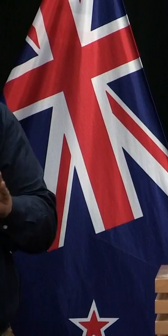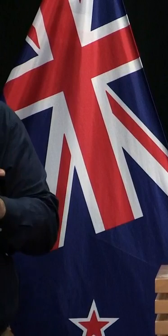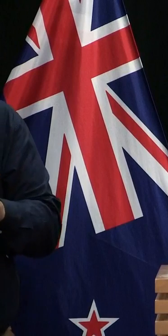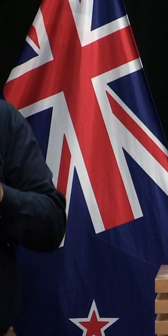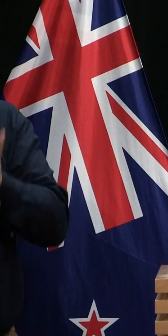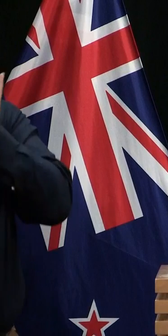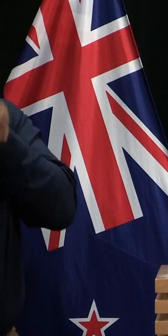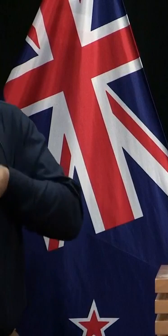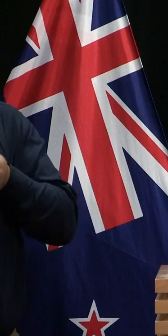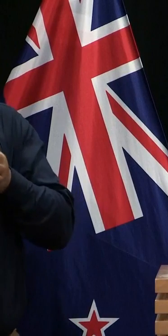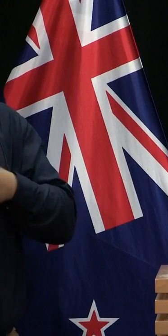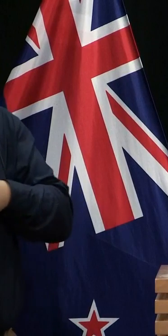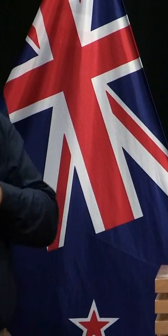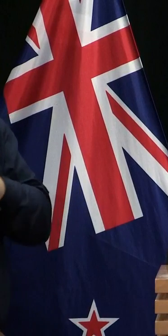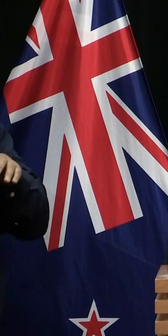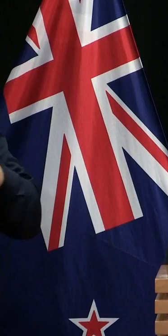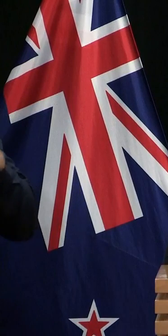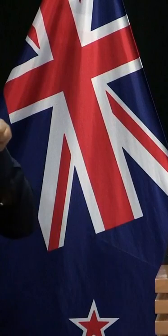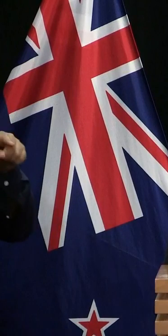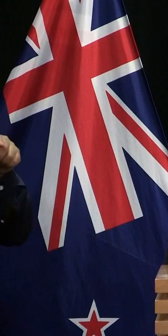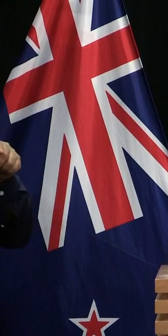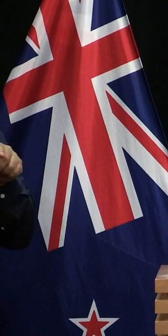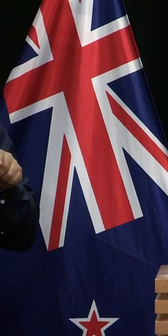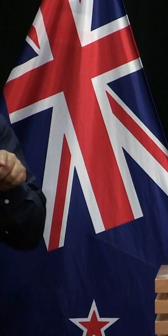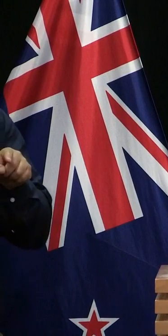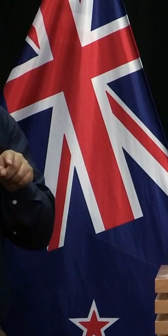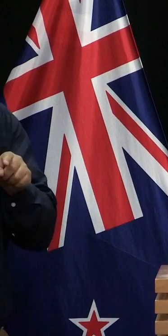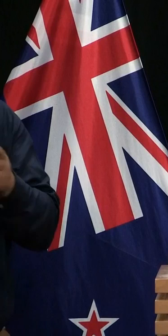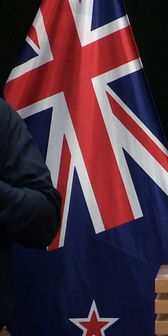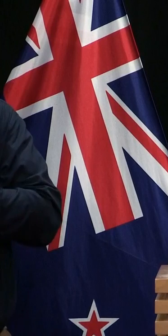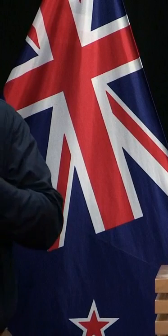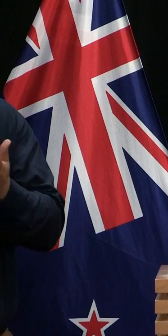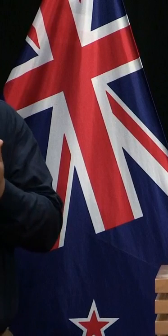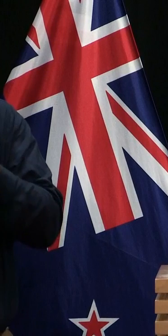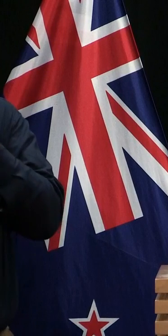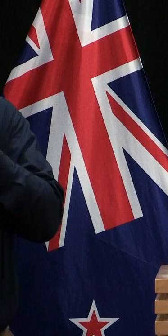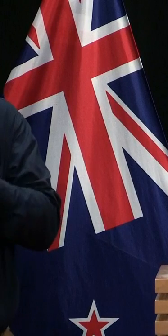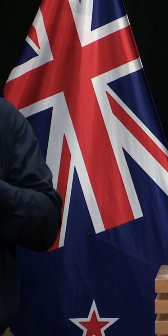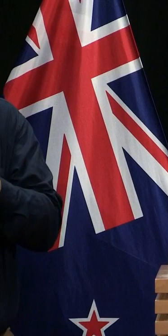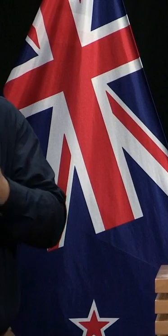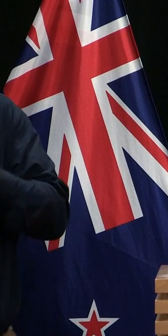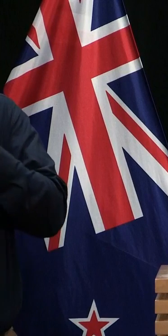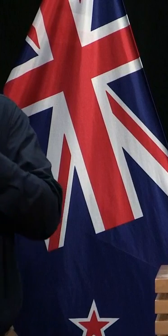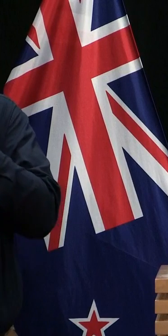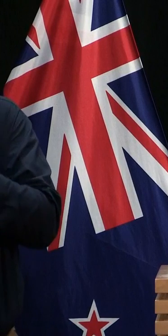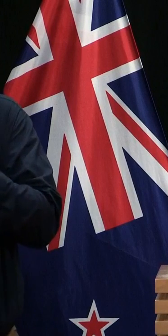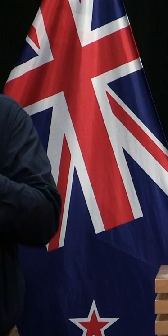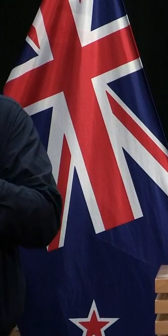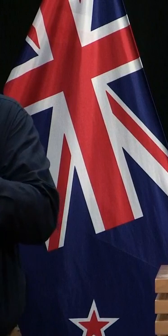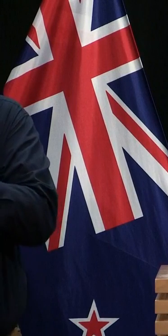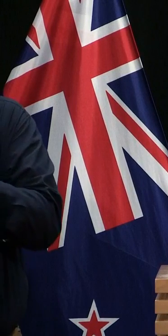the state, we are the ones still undertaking the duty of providing care, particularly, for instance, for